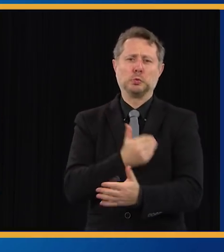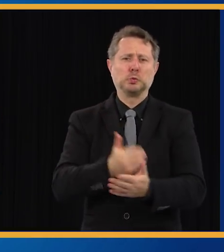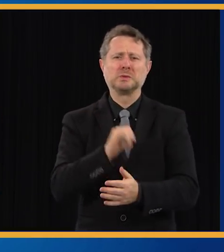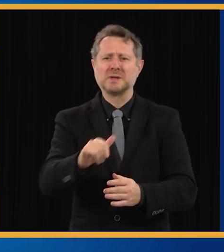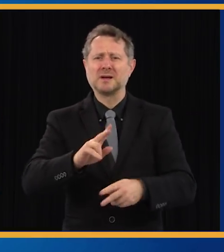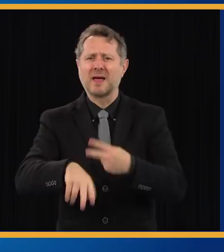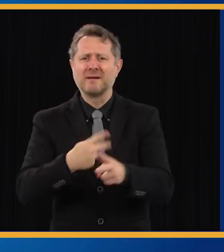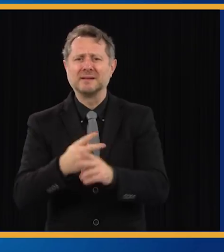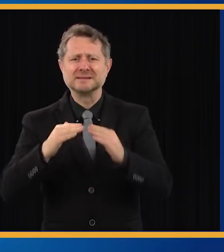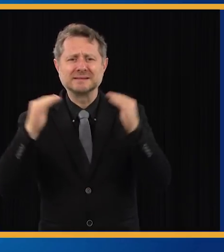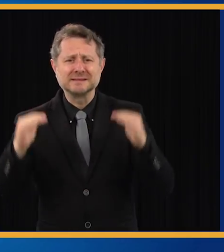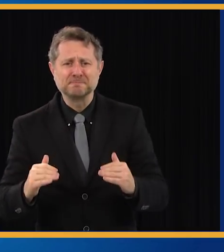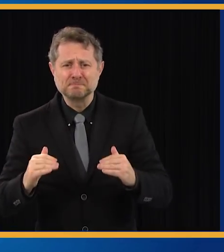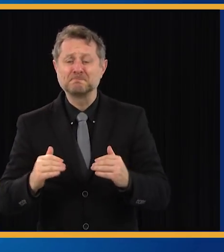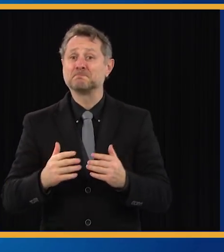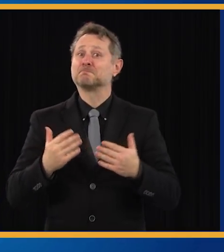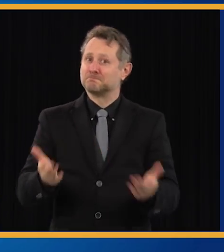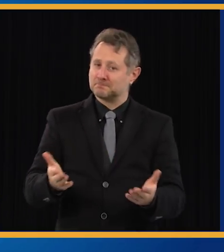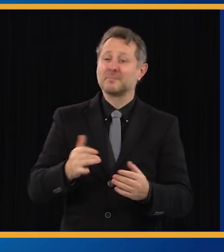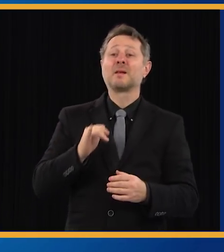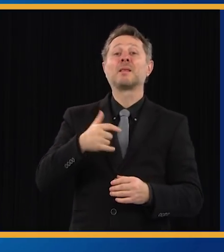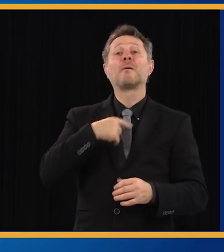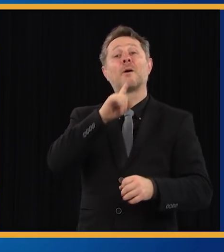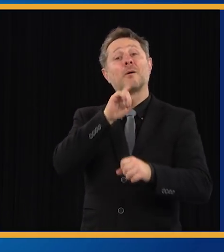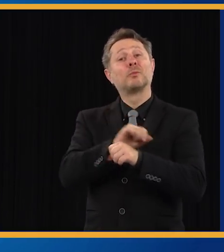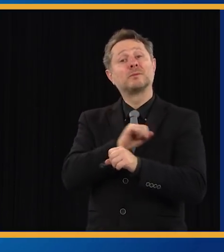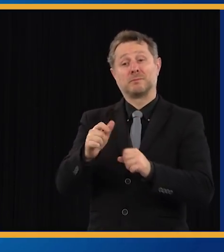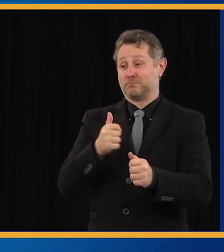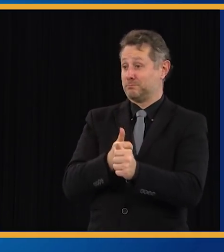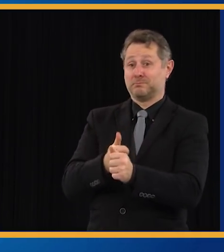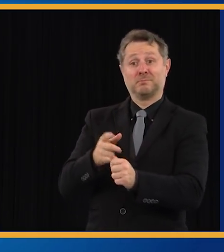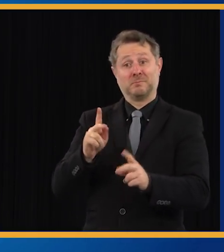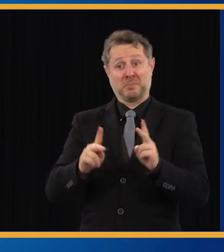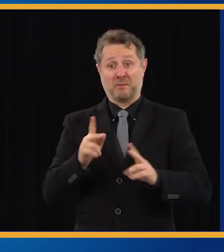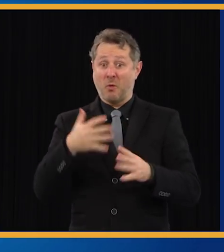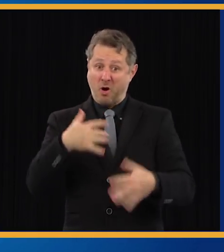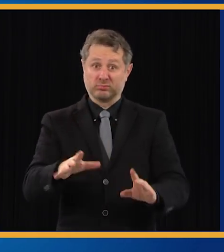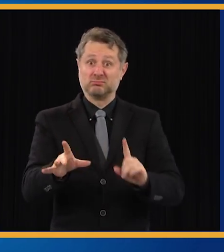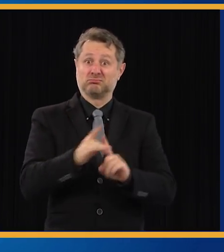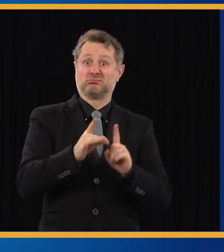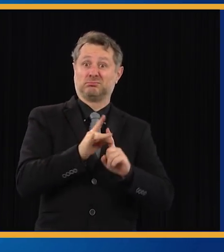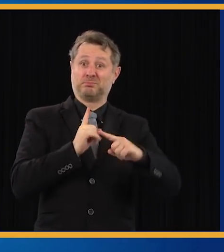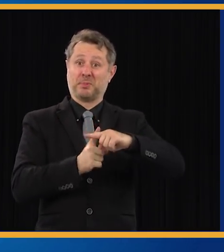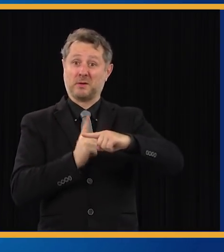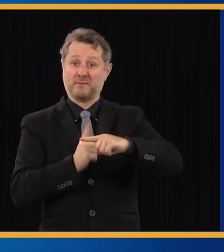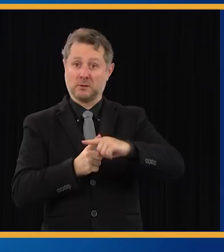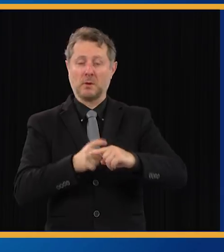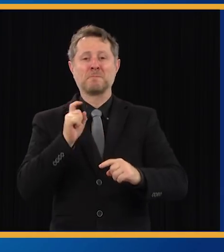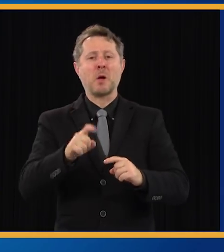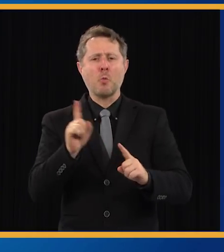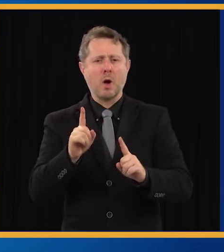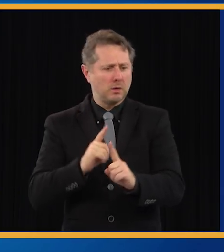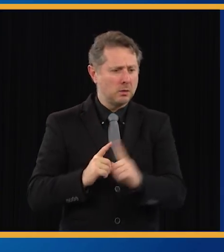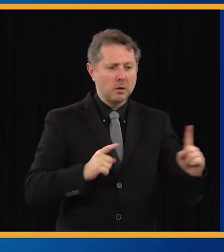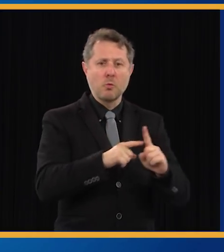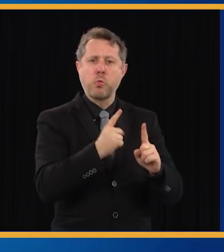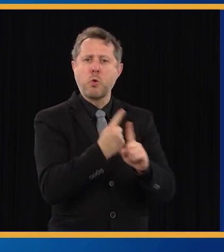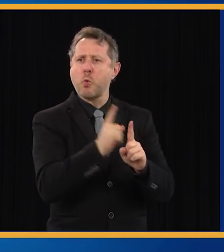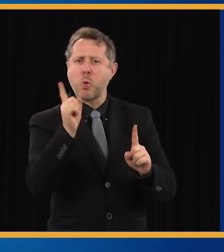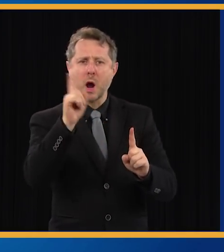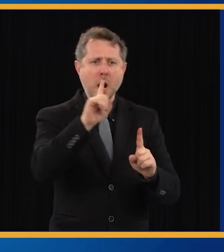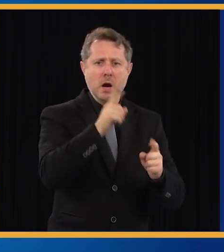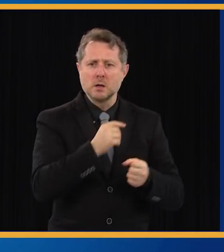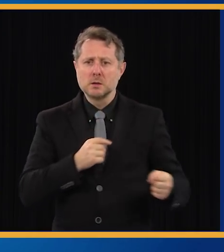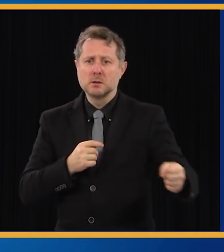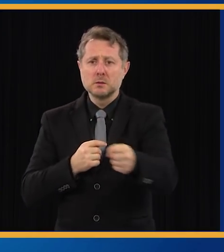place. When we isolate people, where do they go? Isolation, once you find the person who's positive,